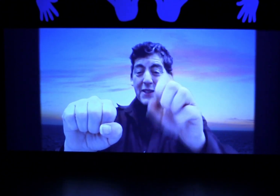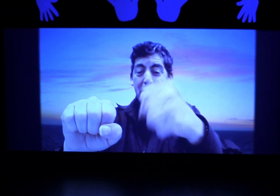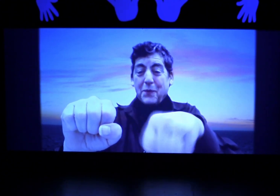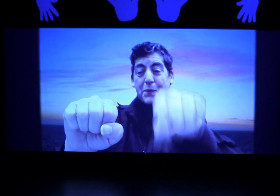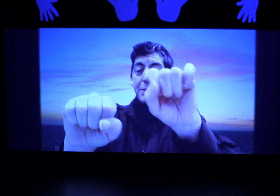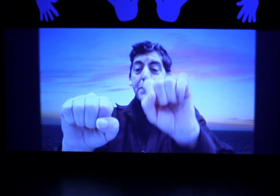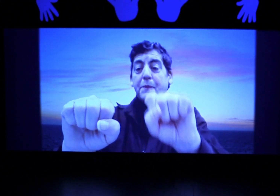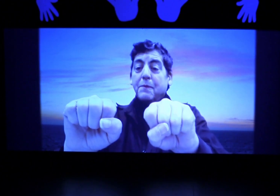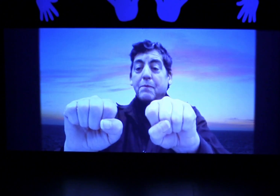me.